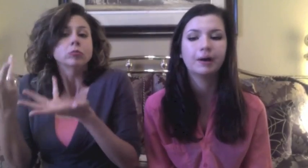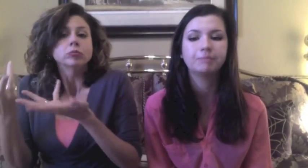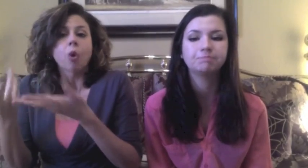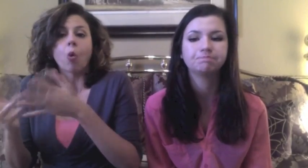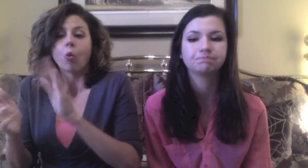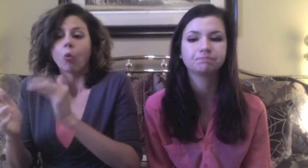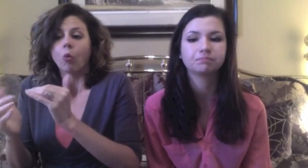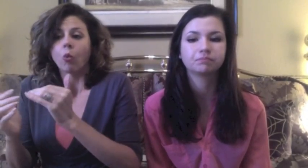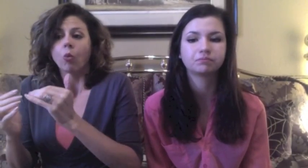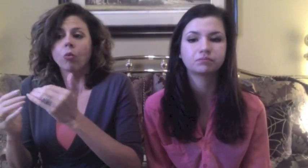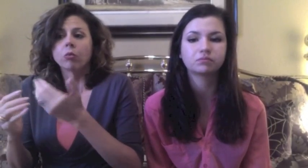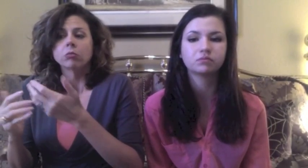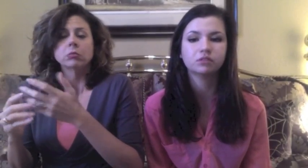hearing.